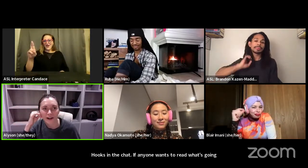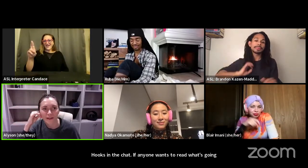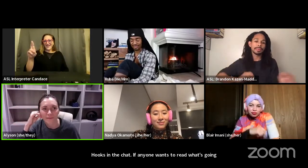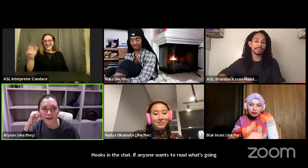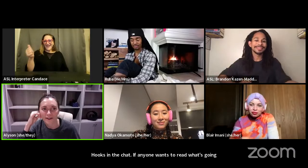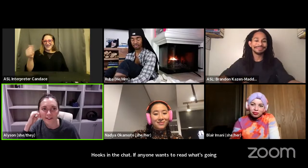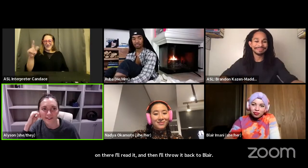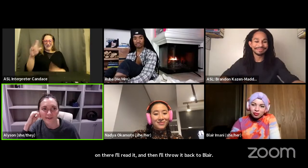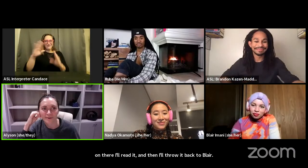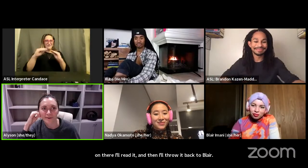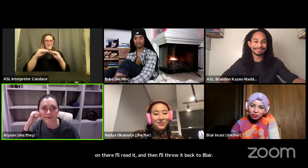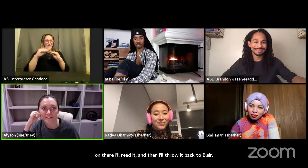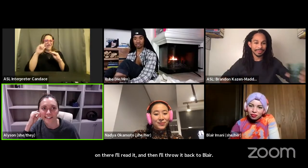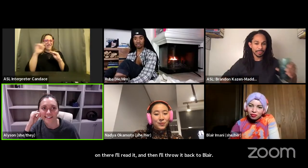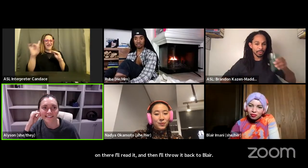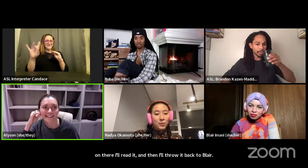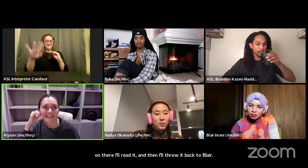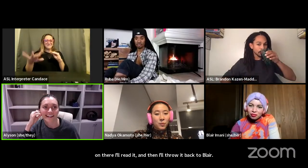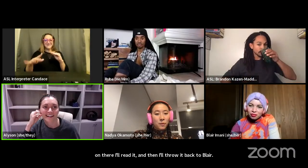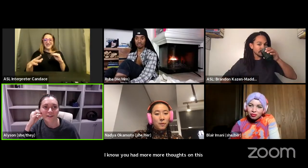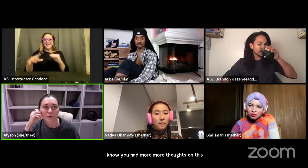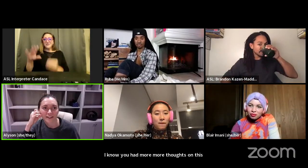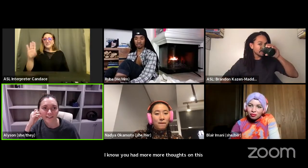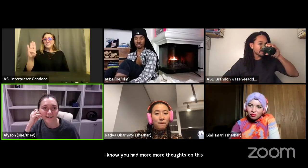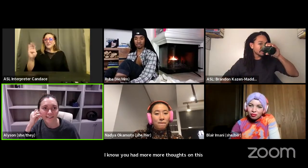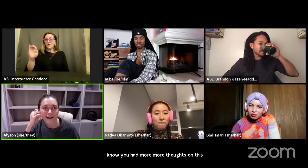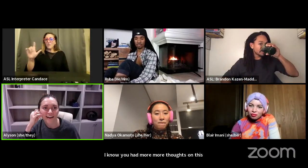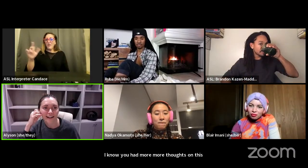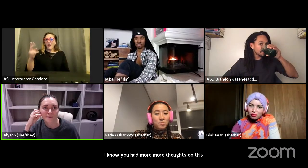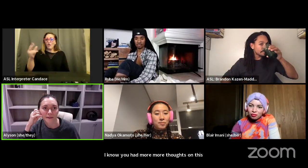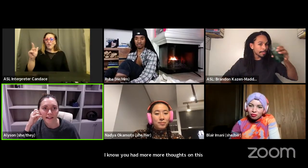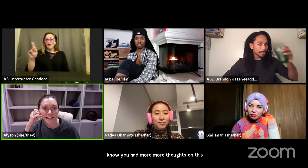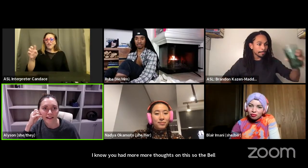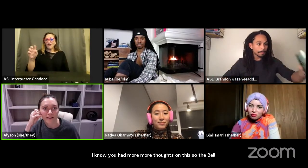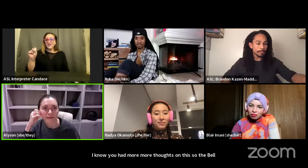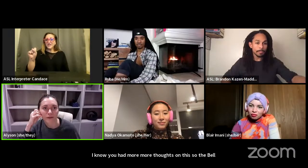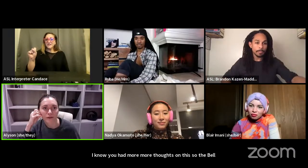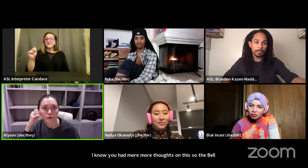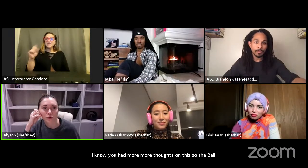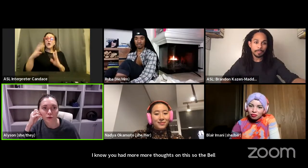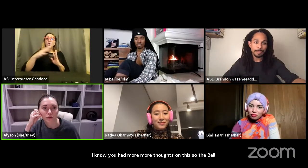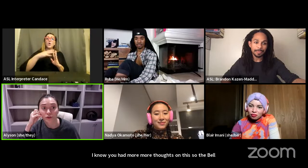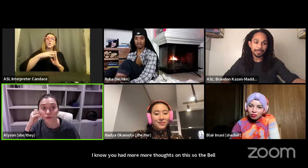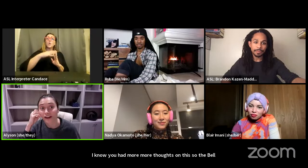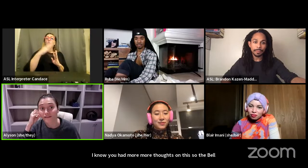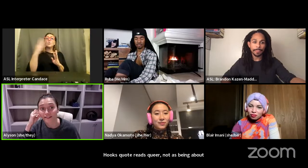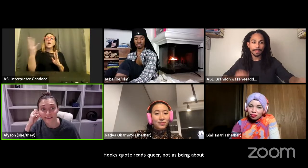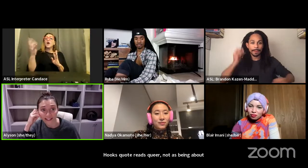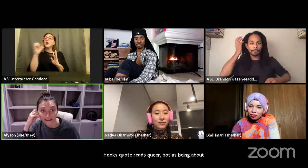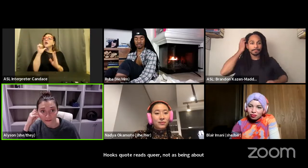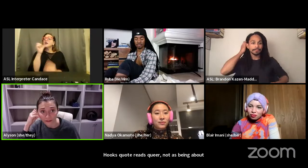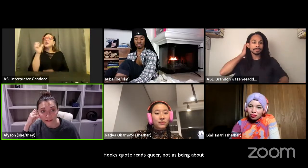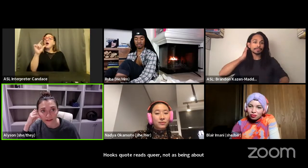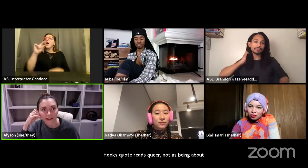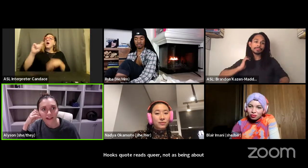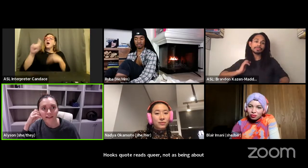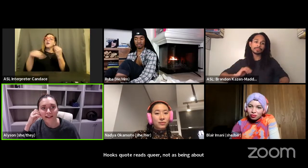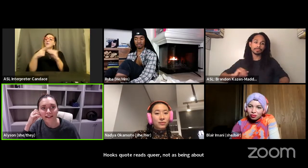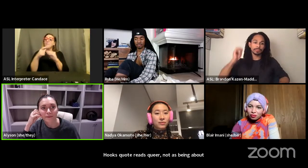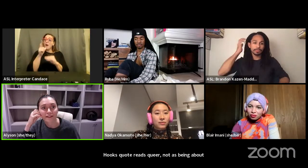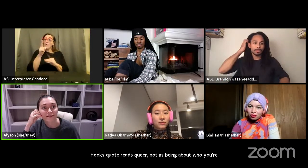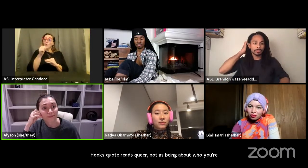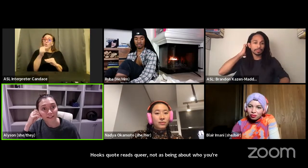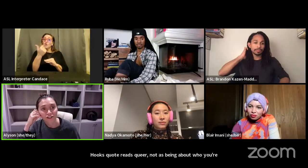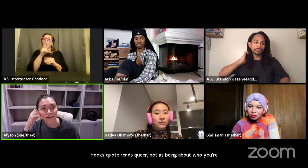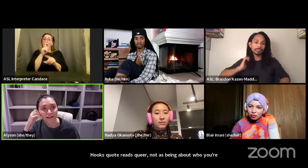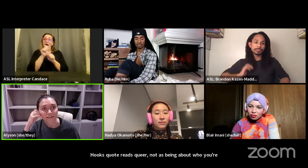So the bell hooks quote reads, "Queer not as being about who you're having sex with, that